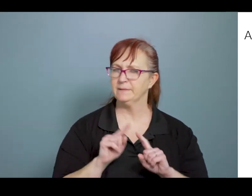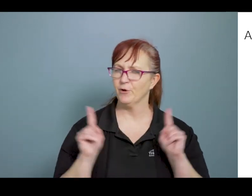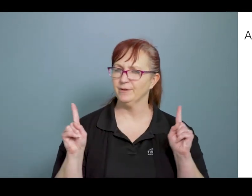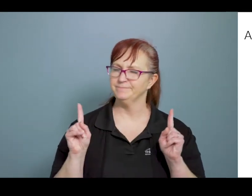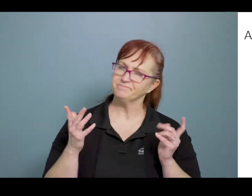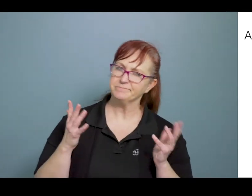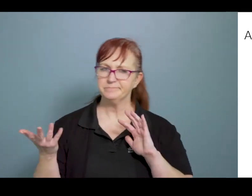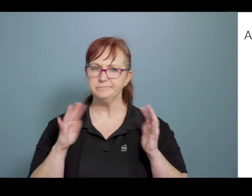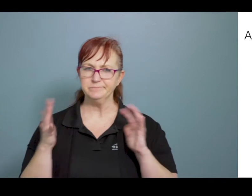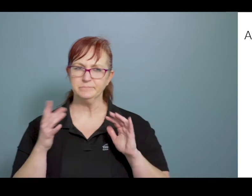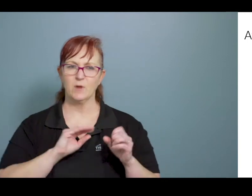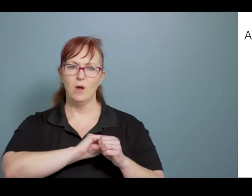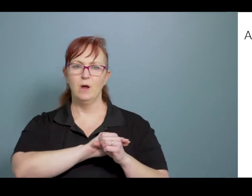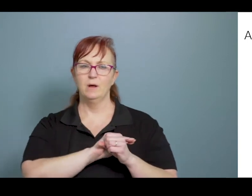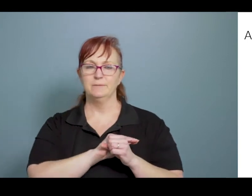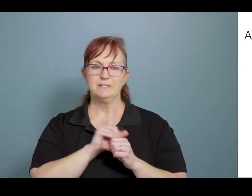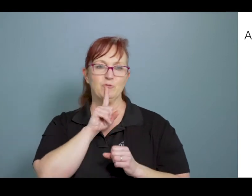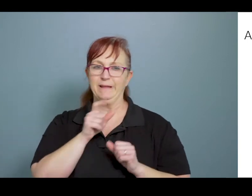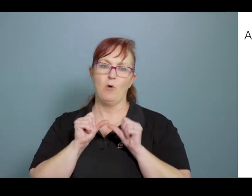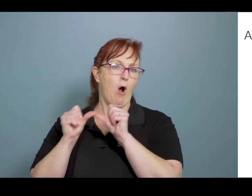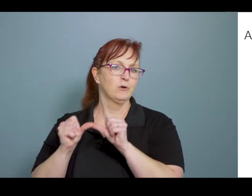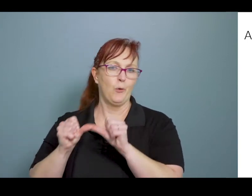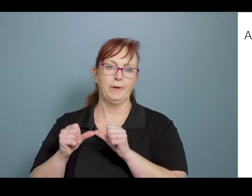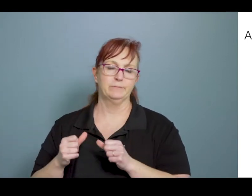kind of this ongoing